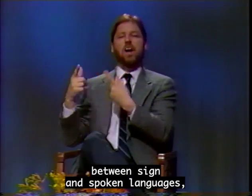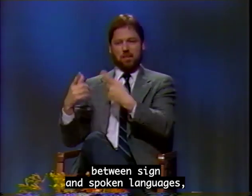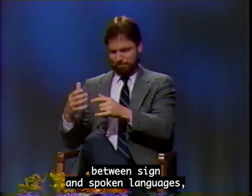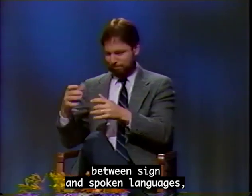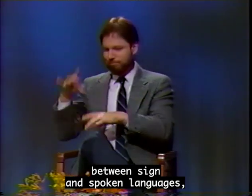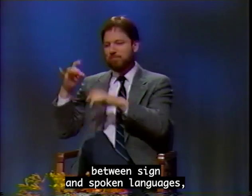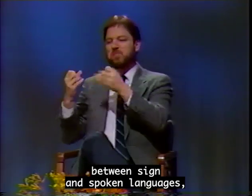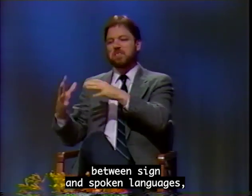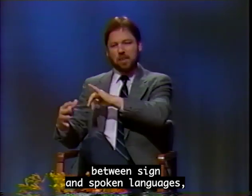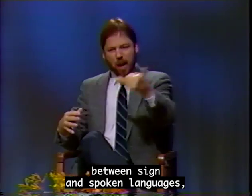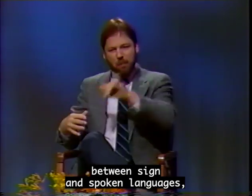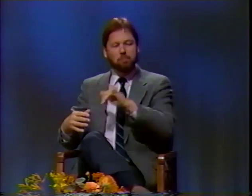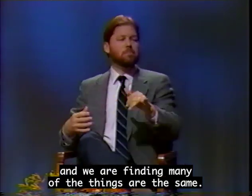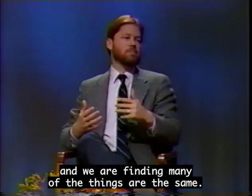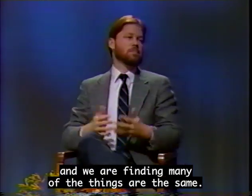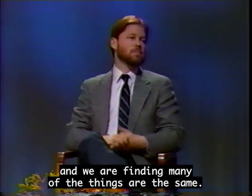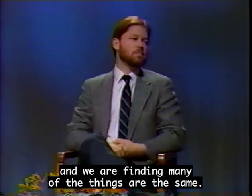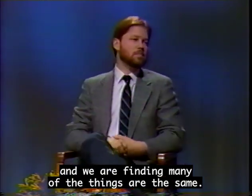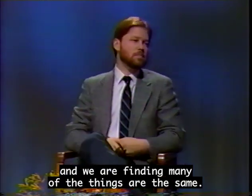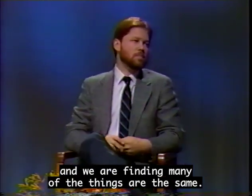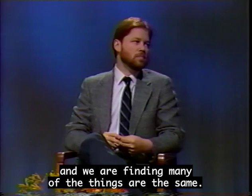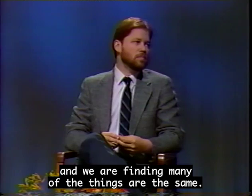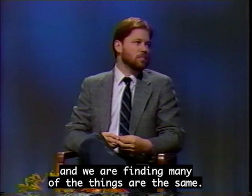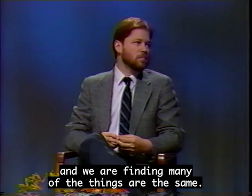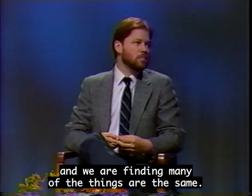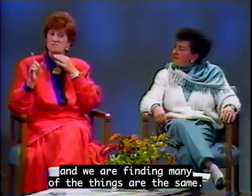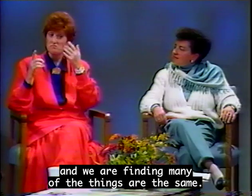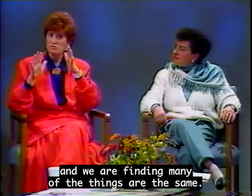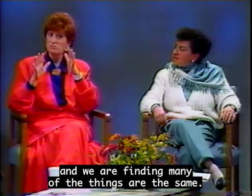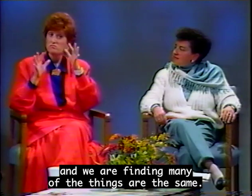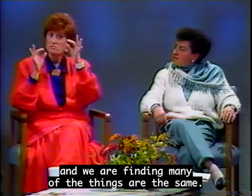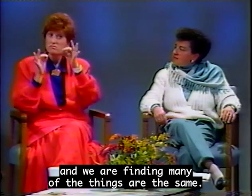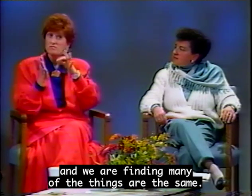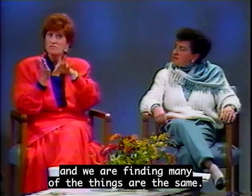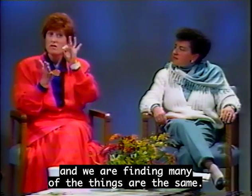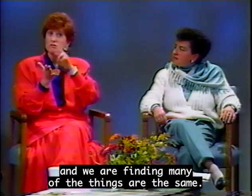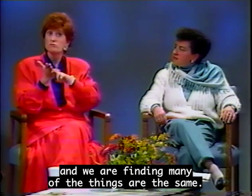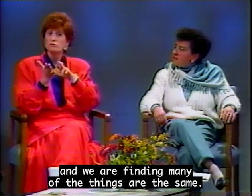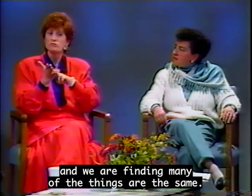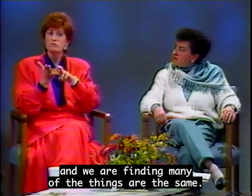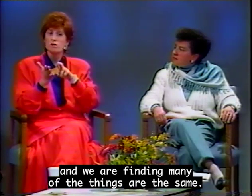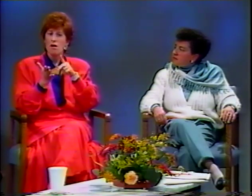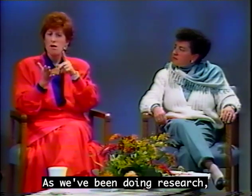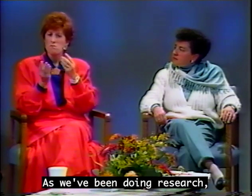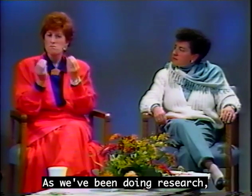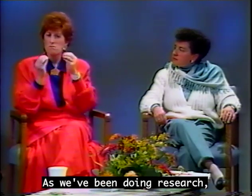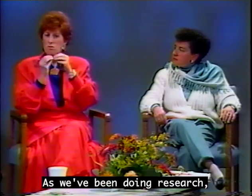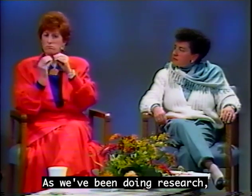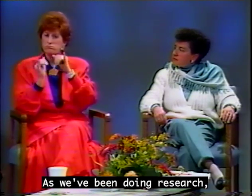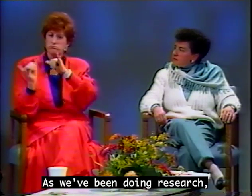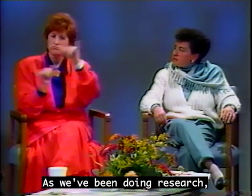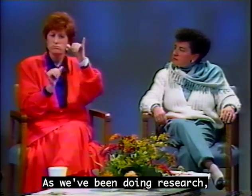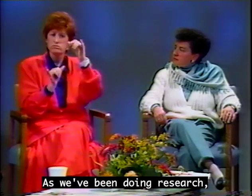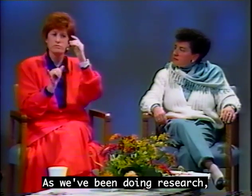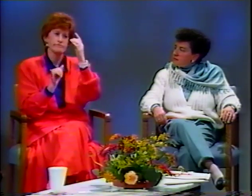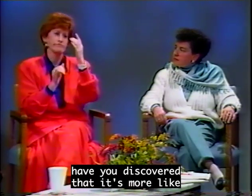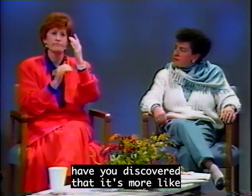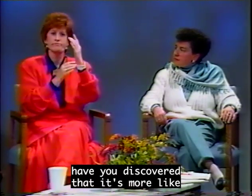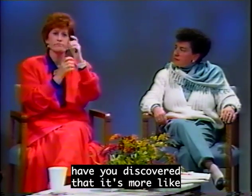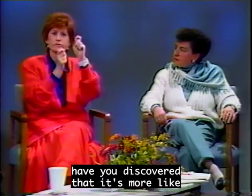spoken languages. And we are finding many of the things are the same. As we've been doing research, have you discovered